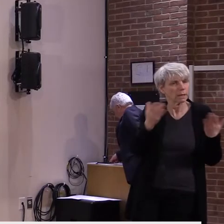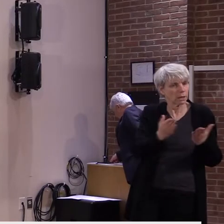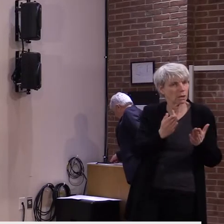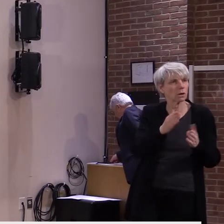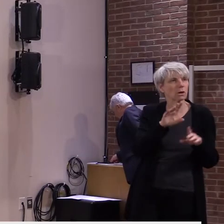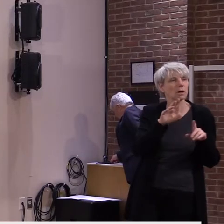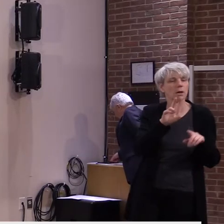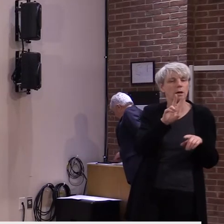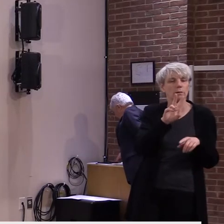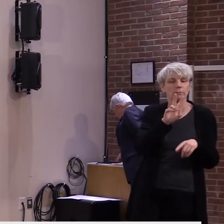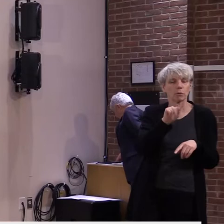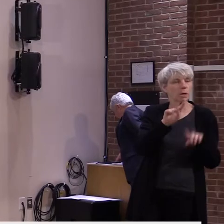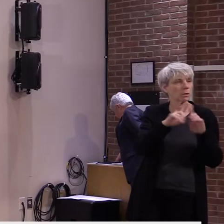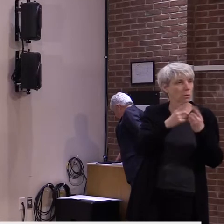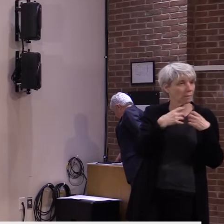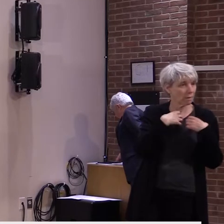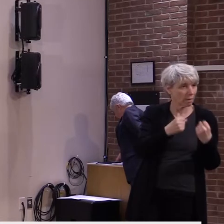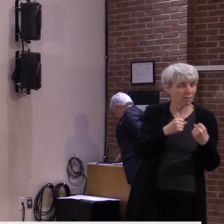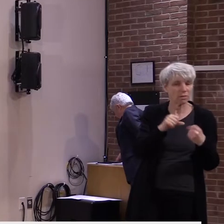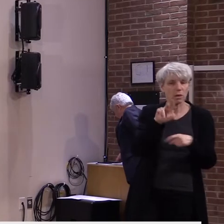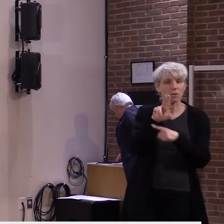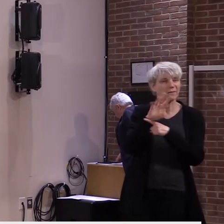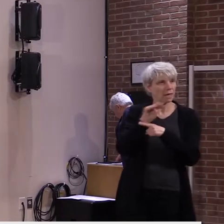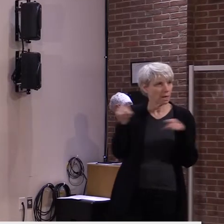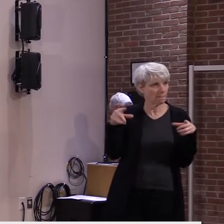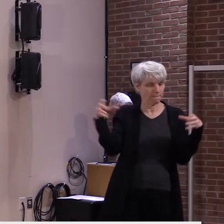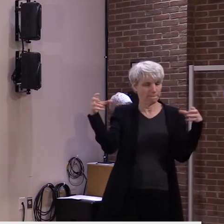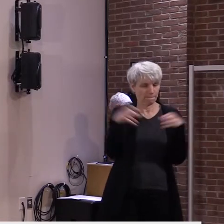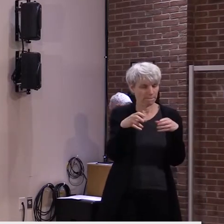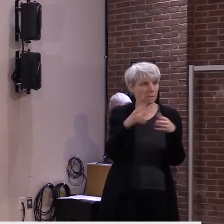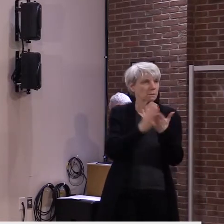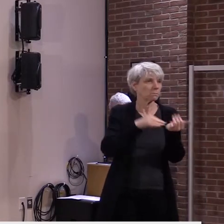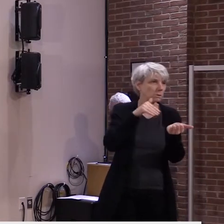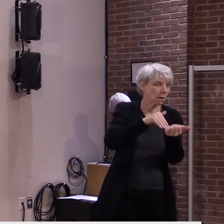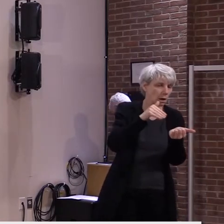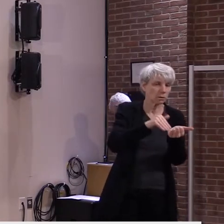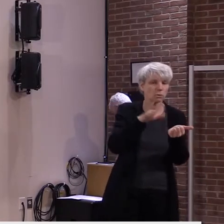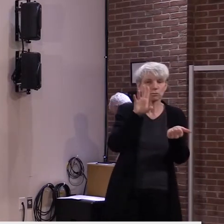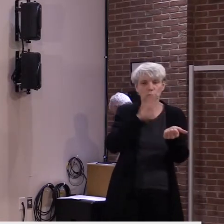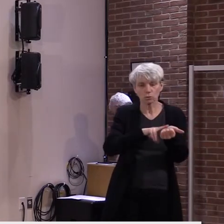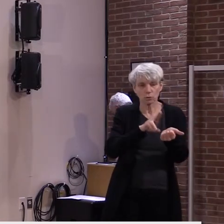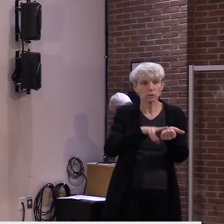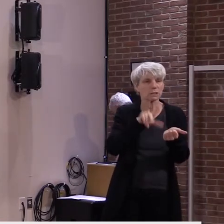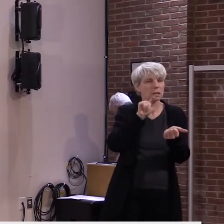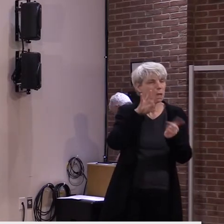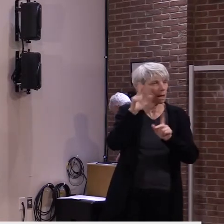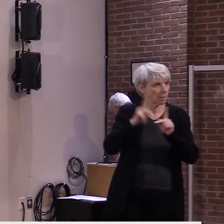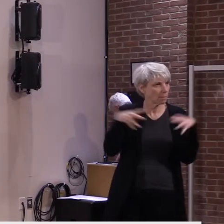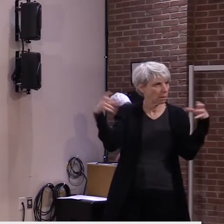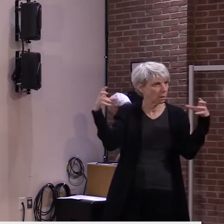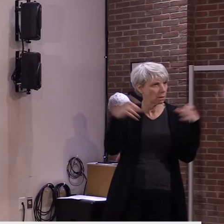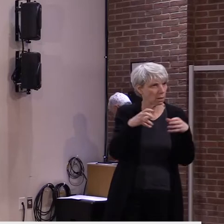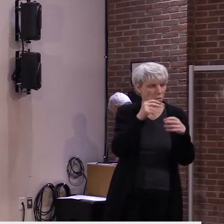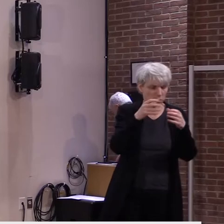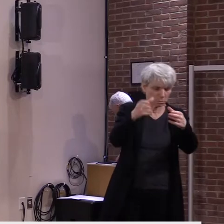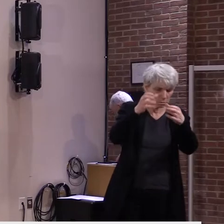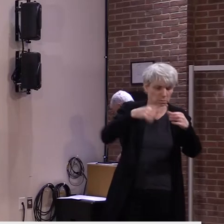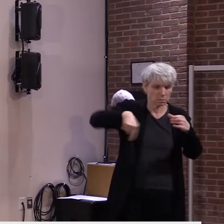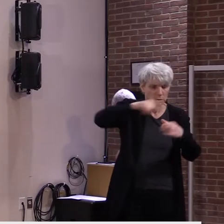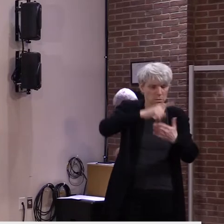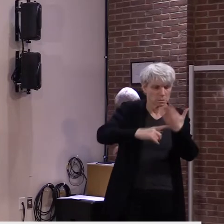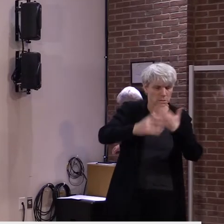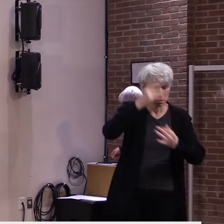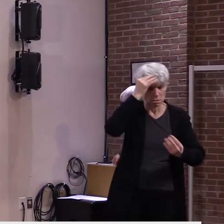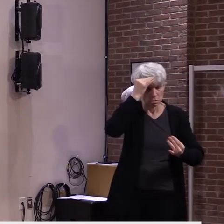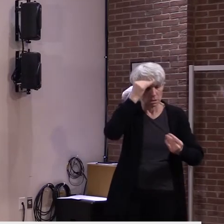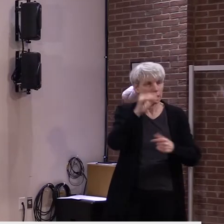Vermont, spanning the medical community, the public health community, the laboratory community, and we're evaluating these all